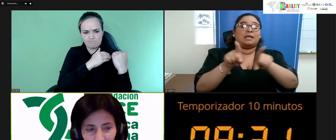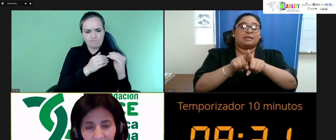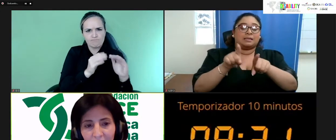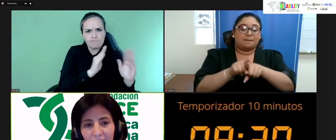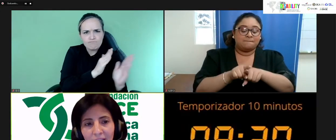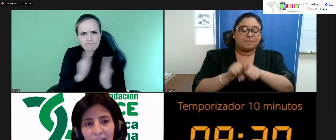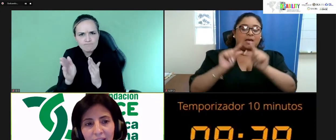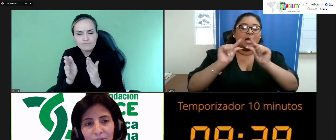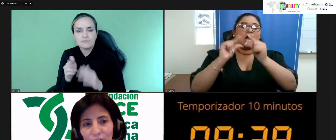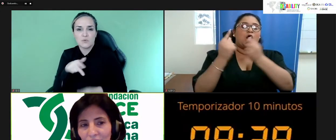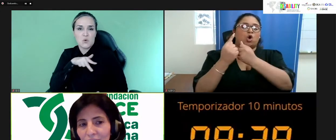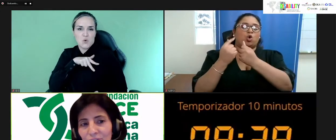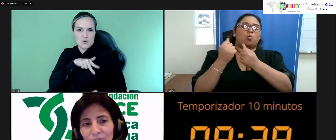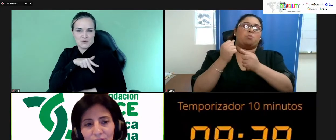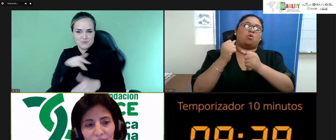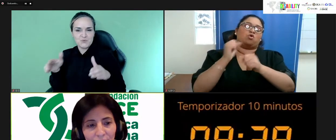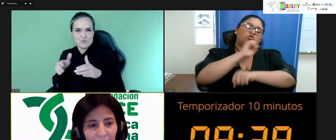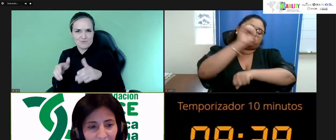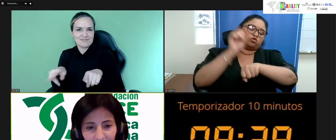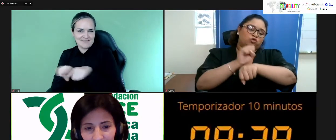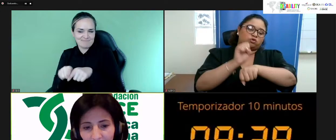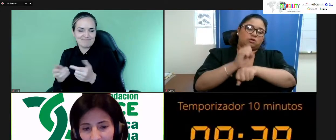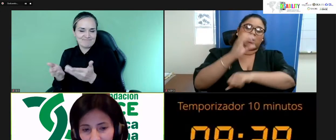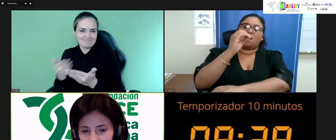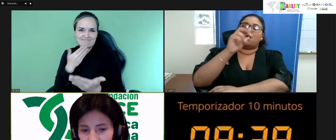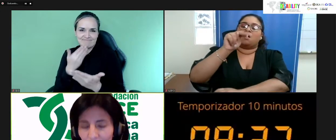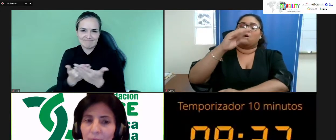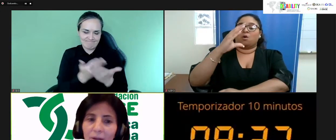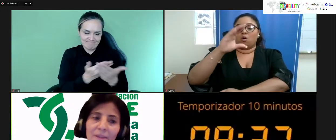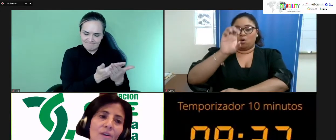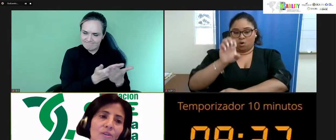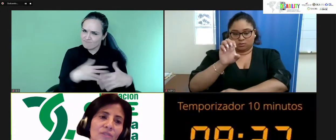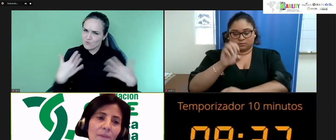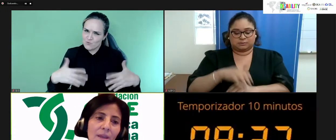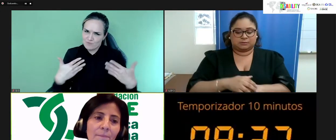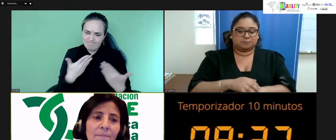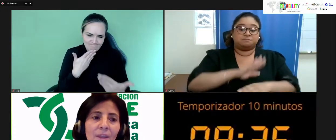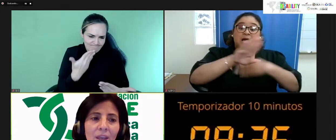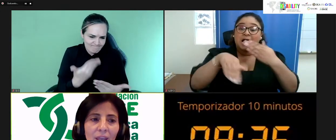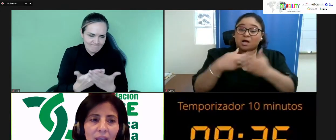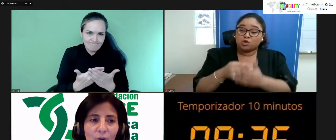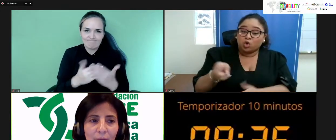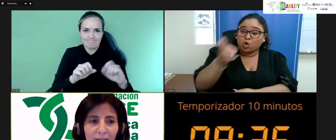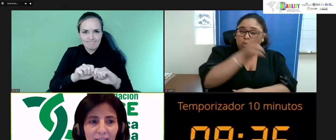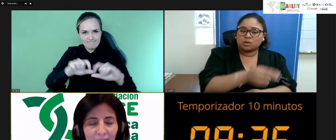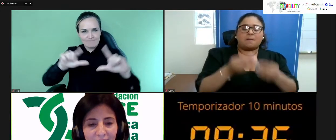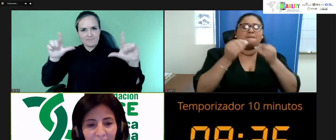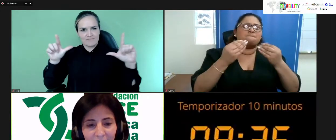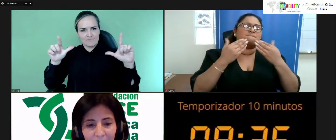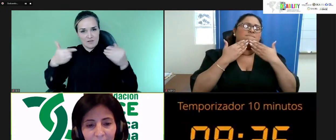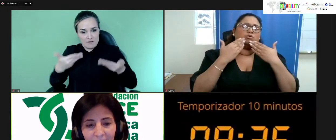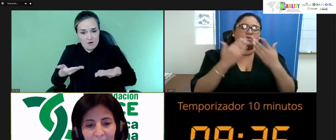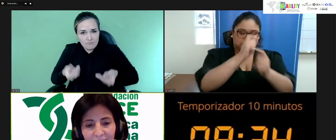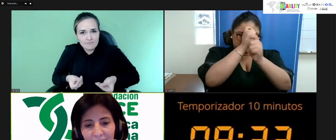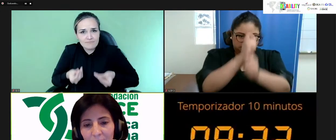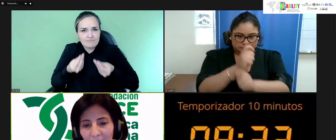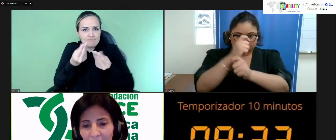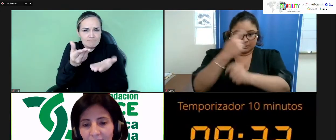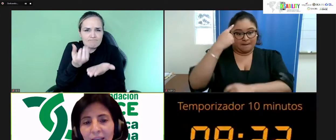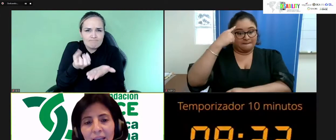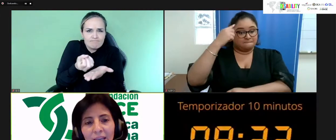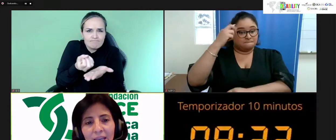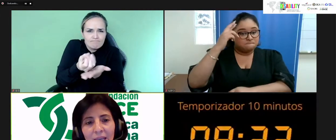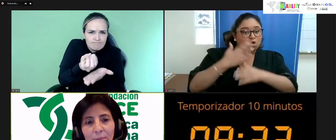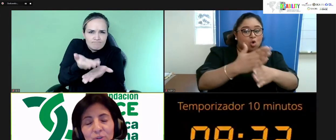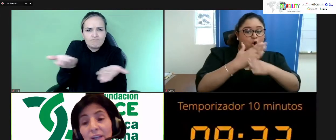of course the special group so all of them we would like to thank them for also allowing us to